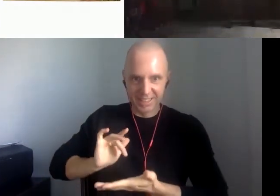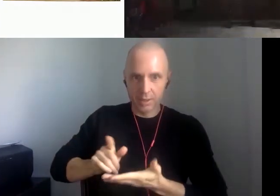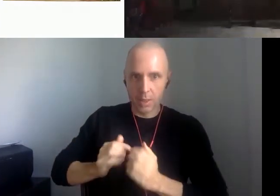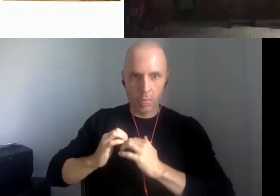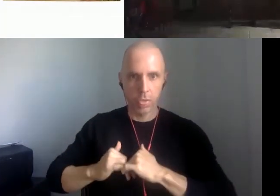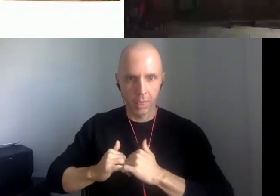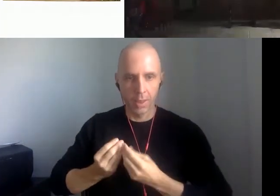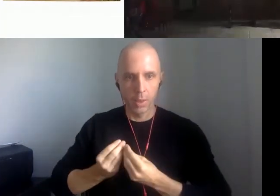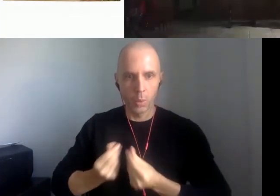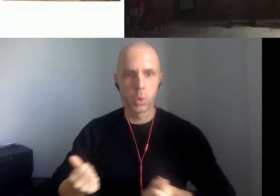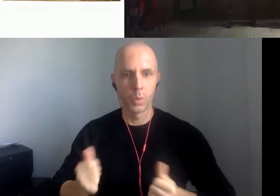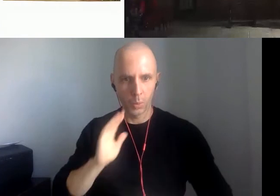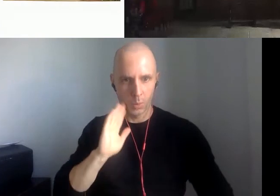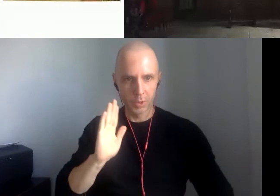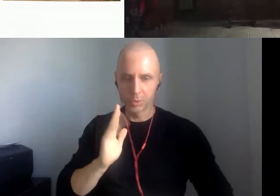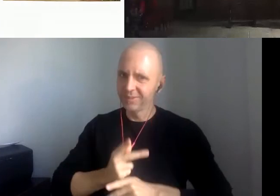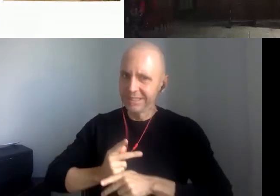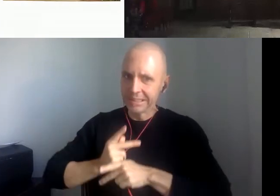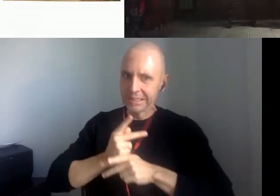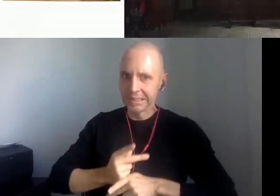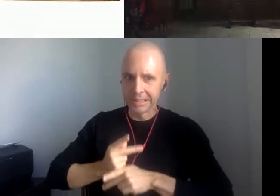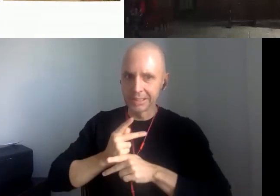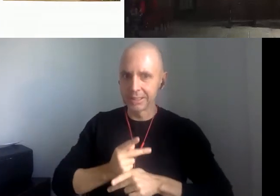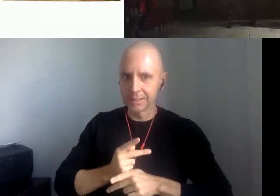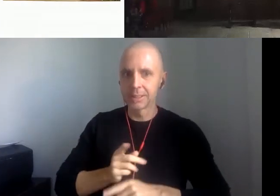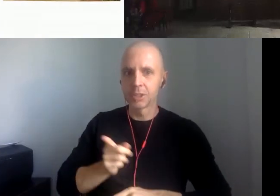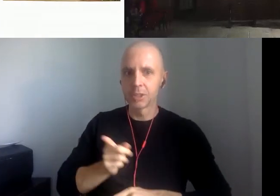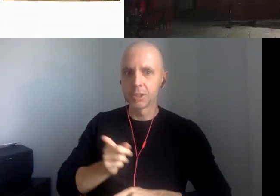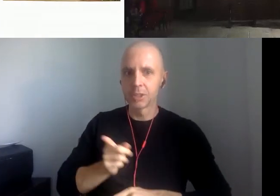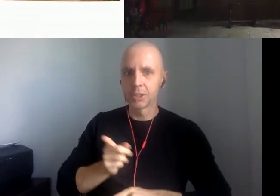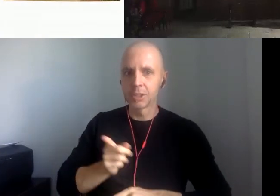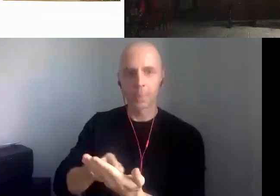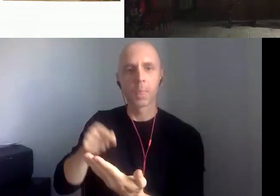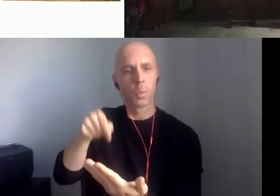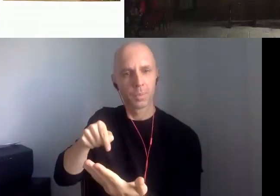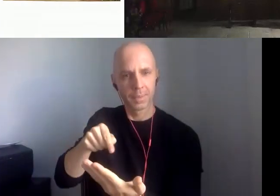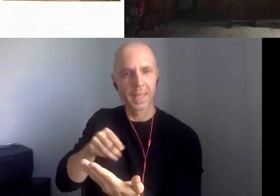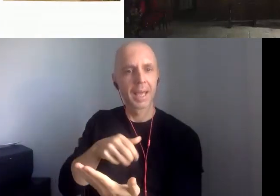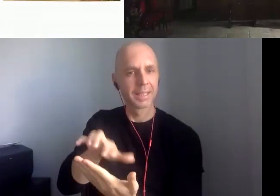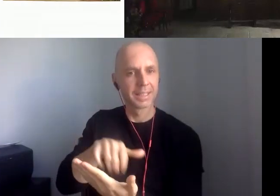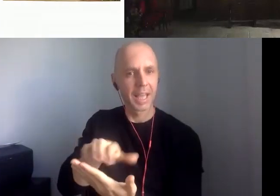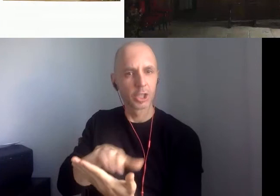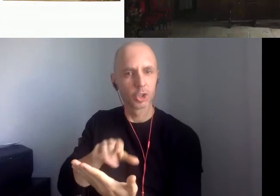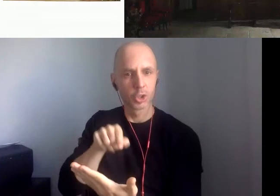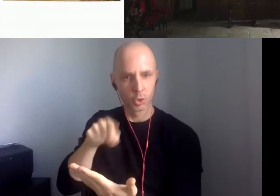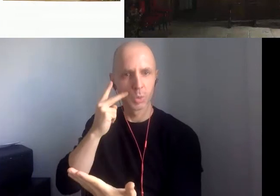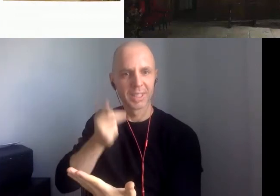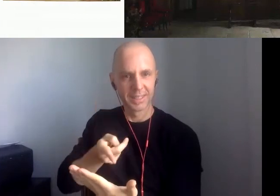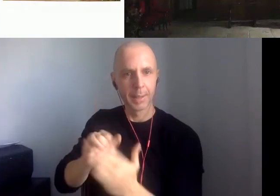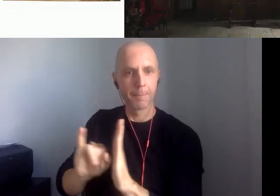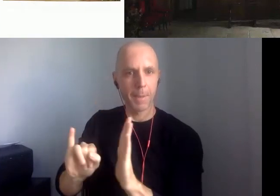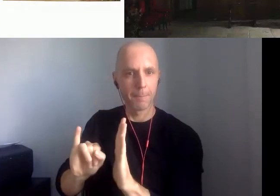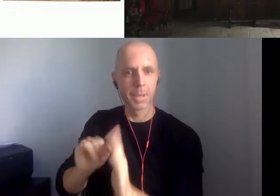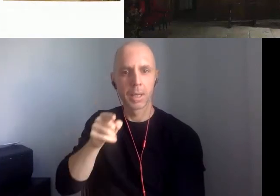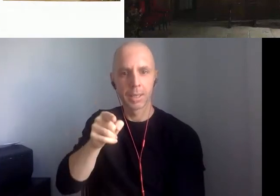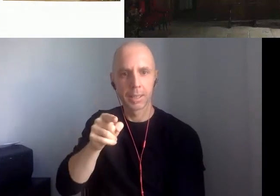love what you can reconstruct from that. You can tell, for example, that Turner walked clockwise around the castle while sketching it. You can see his journey as he